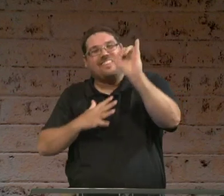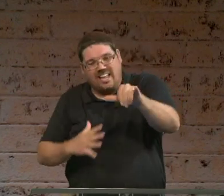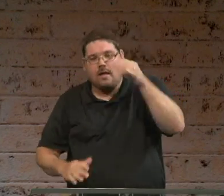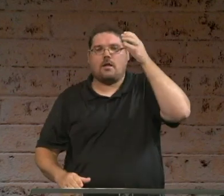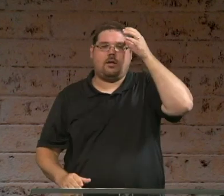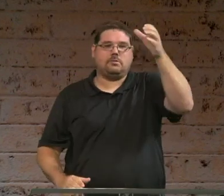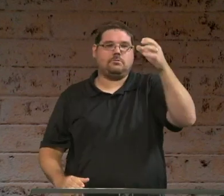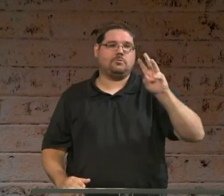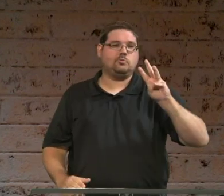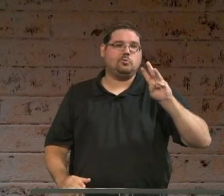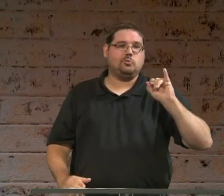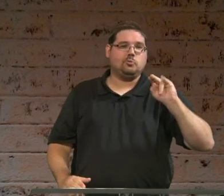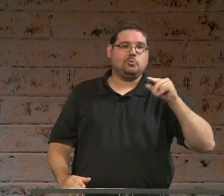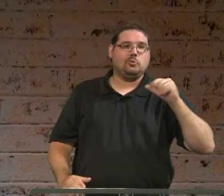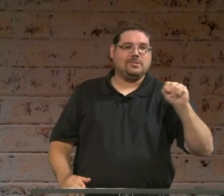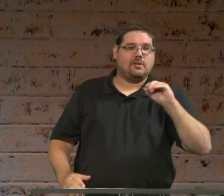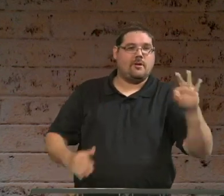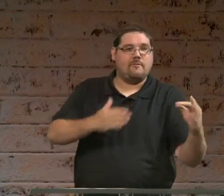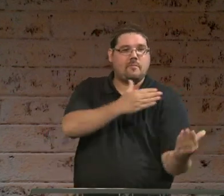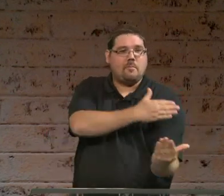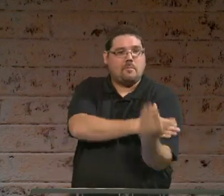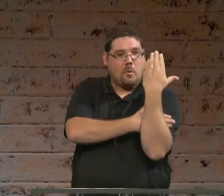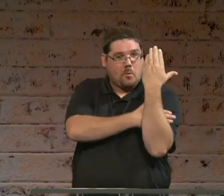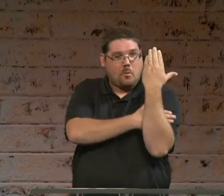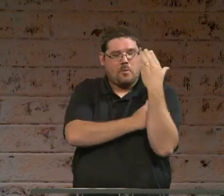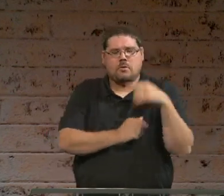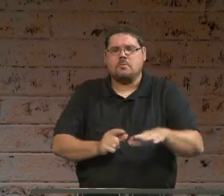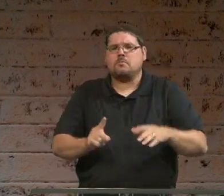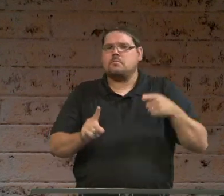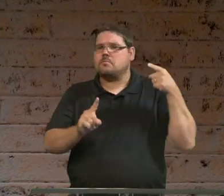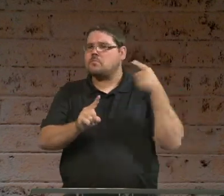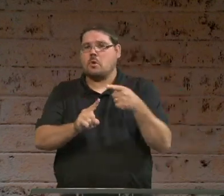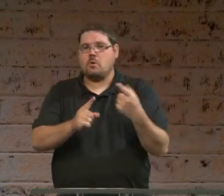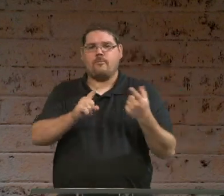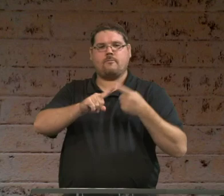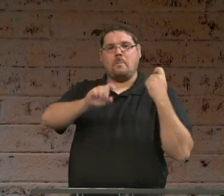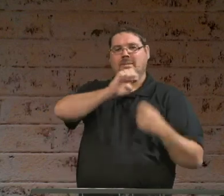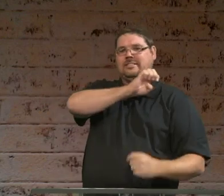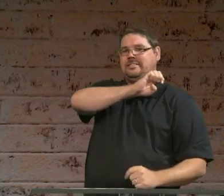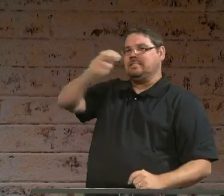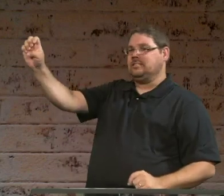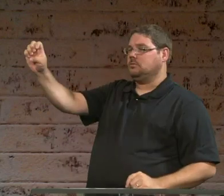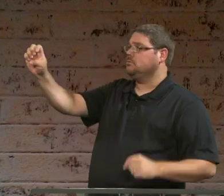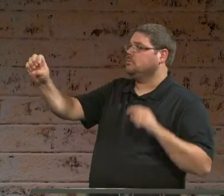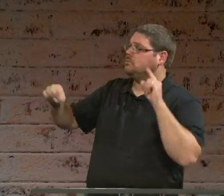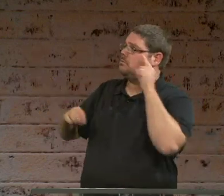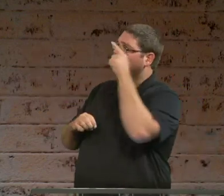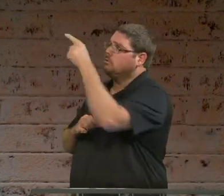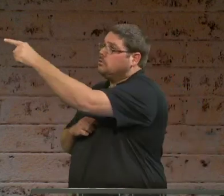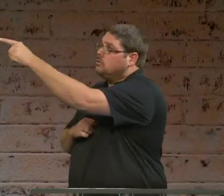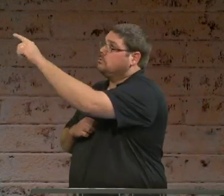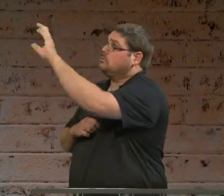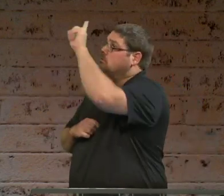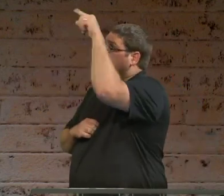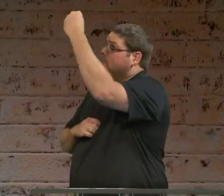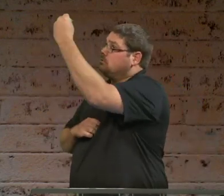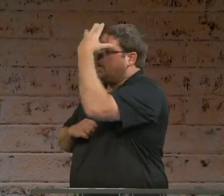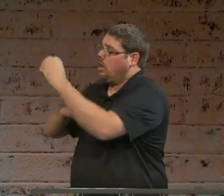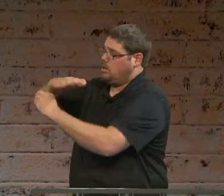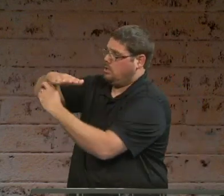sunrise coming up over the horizon. Those are the wings of the morning. So from the east all the way, as